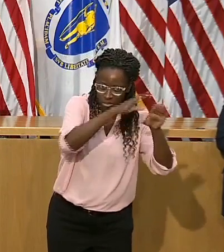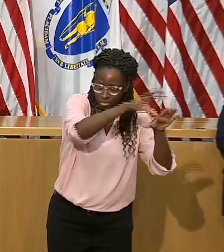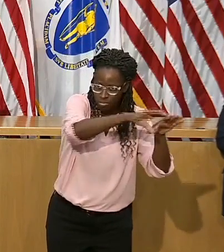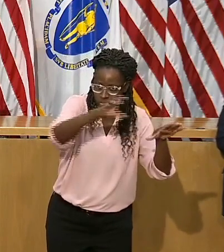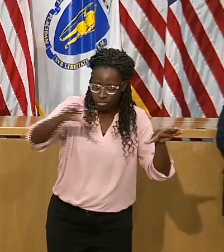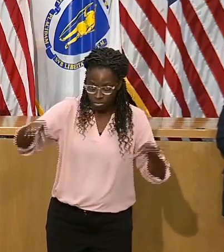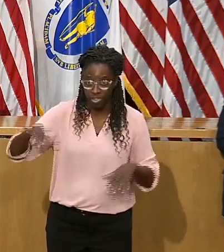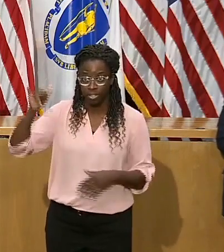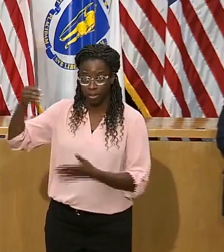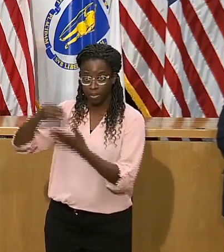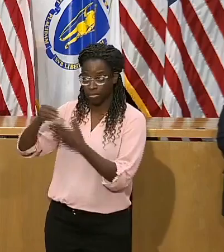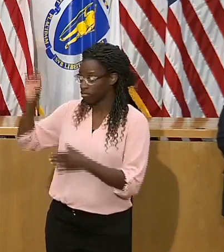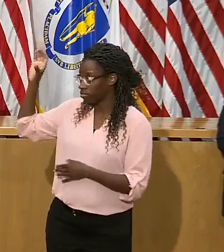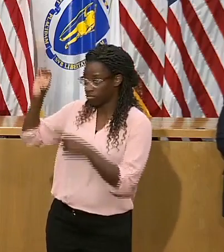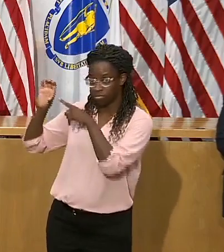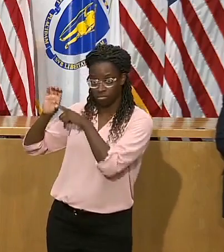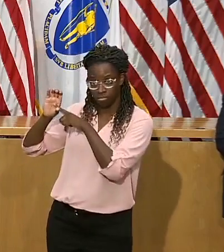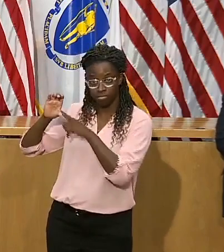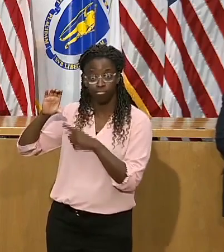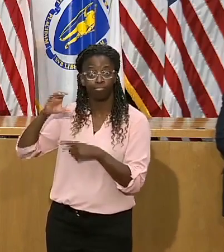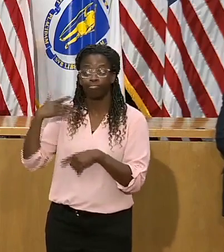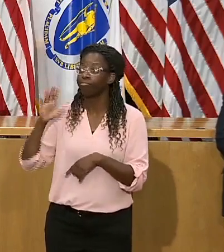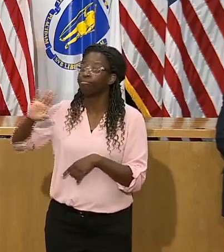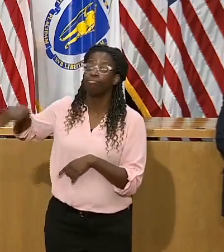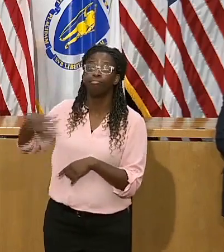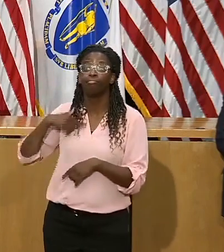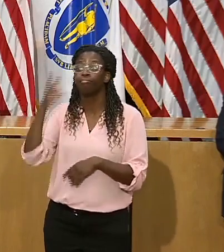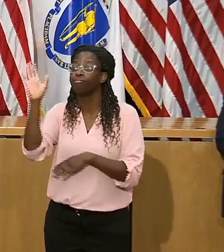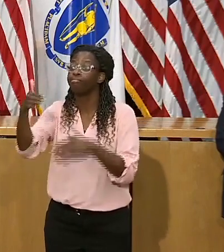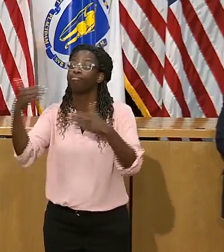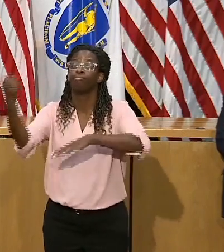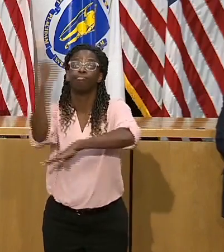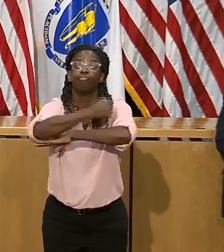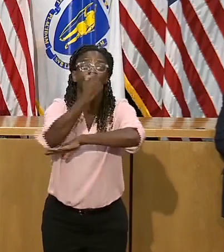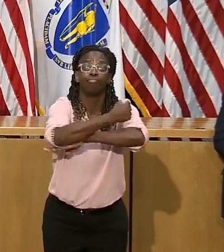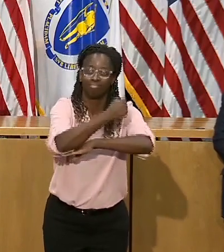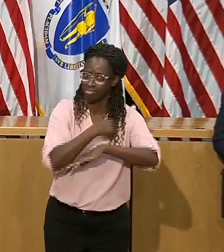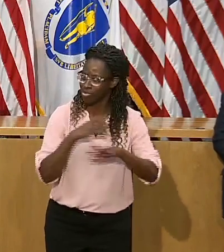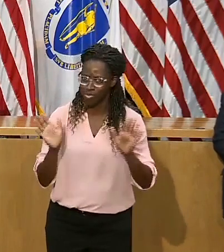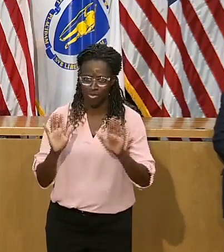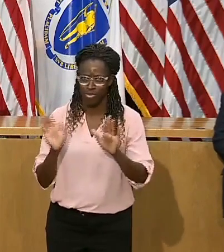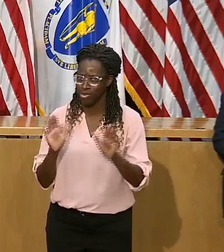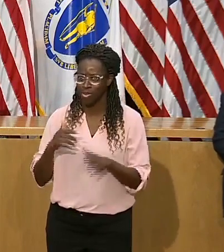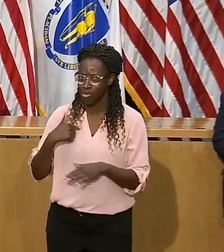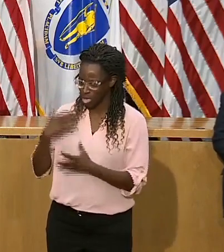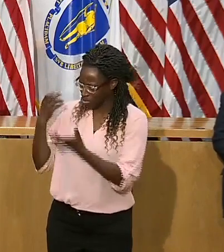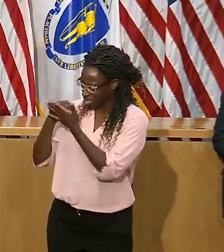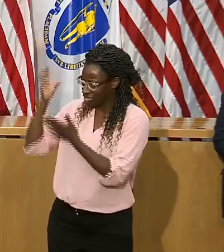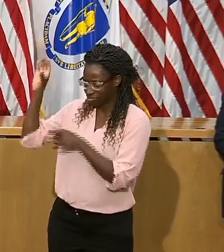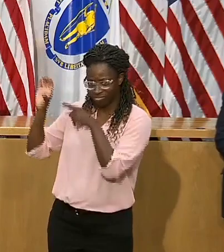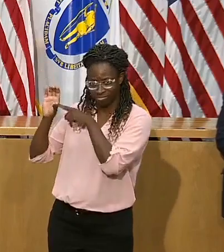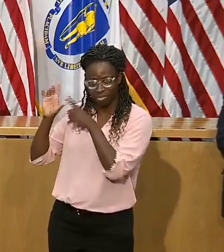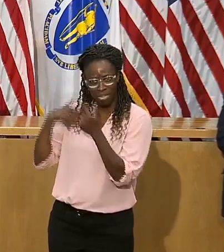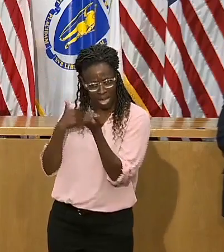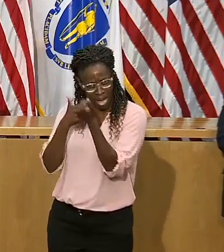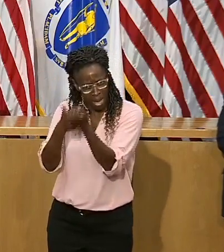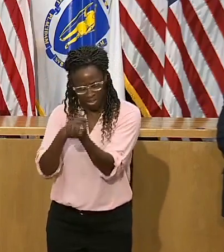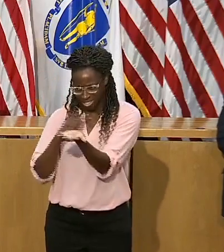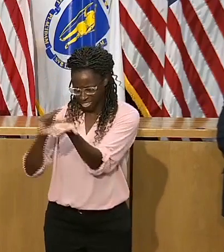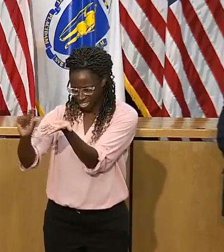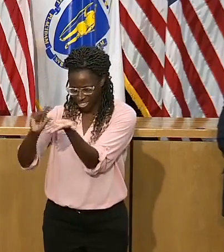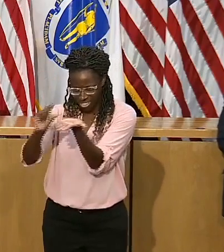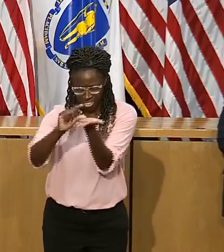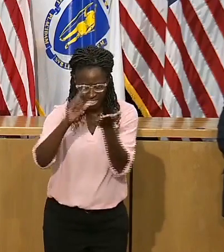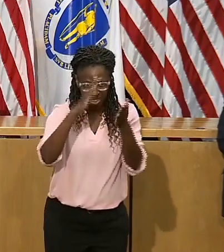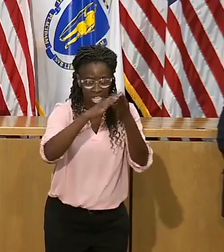steepest challenges, but we can all do our part by continuing to buy, shop, and dine locally. And I want to turn it